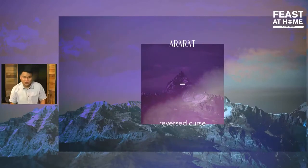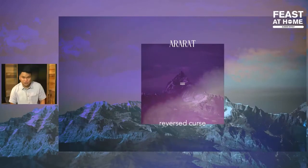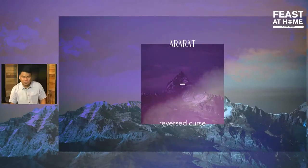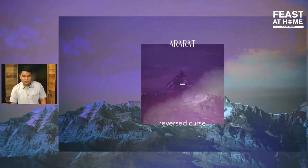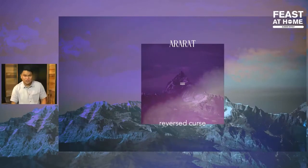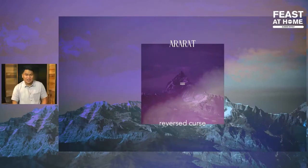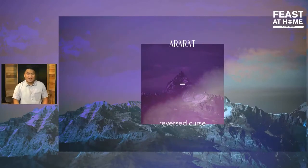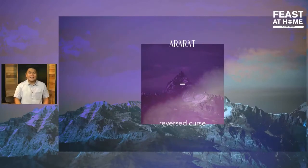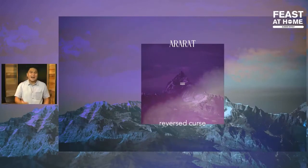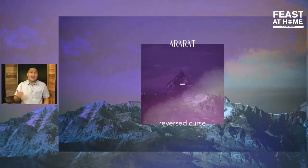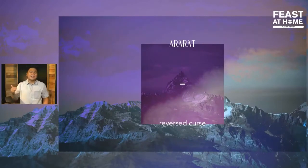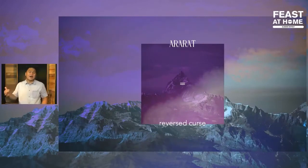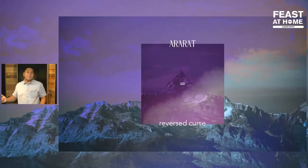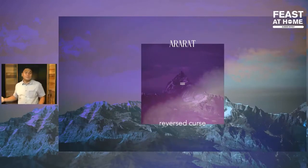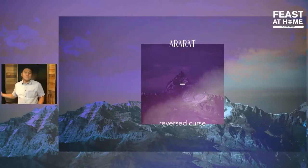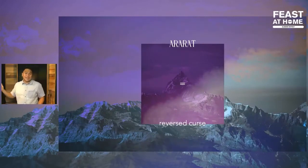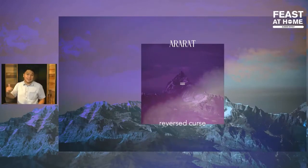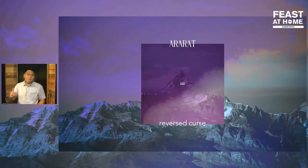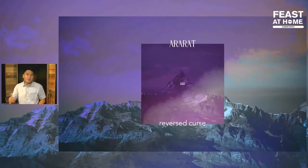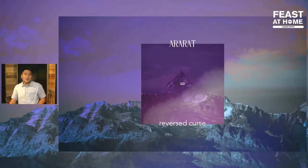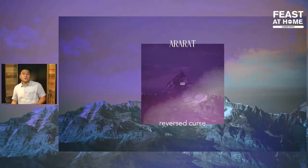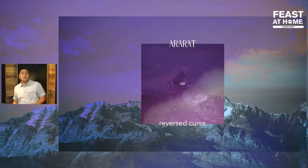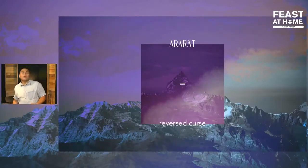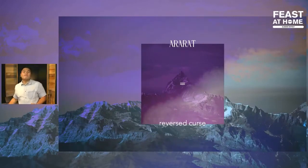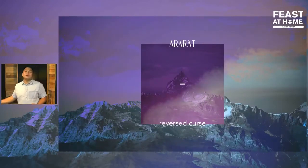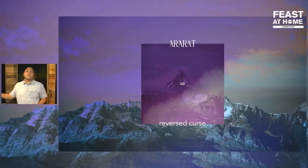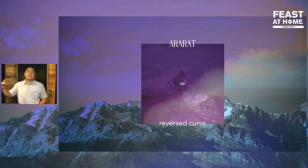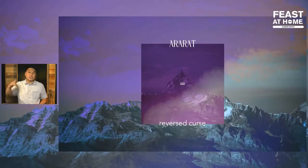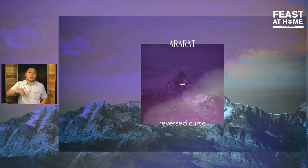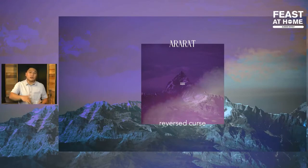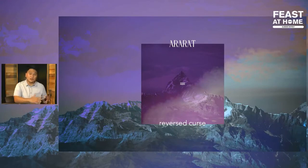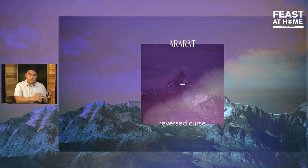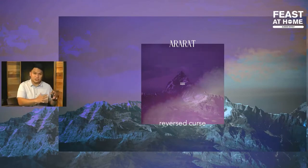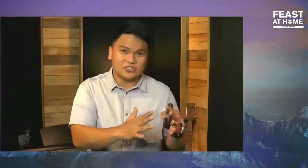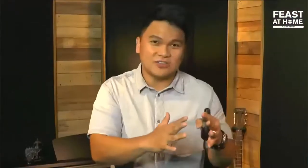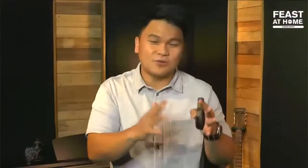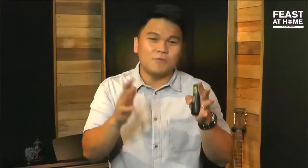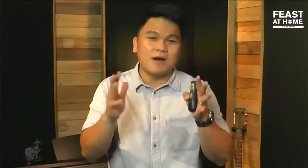was cursed, God comes in to reverse